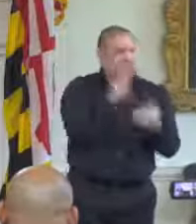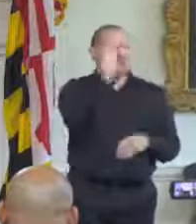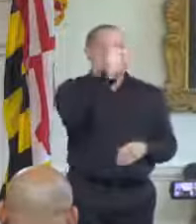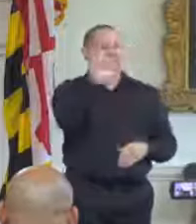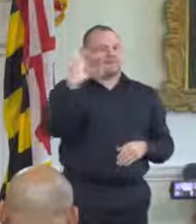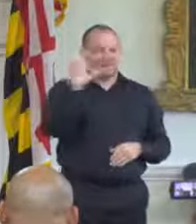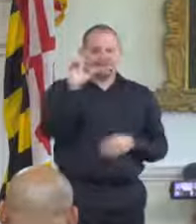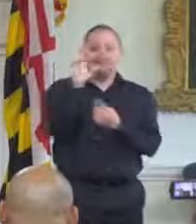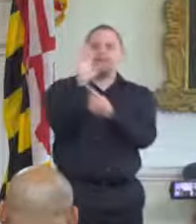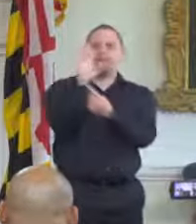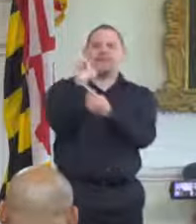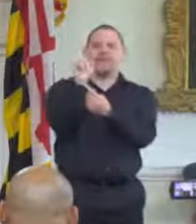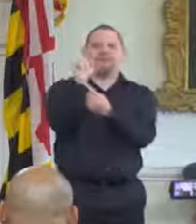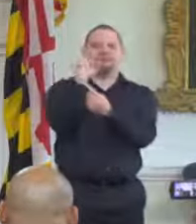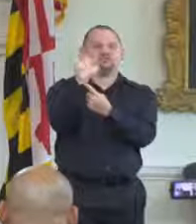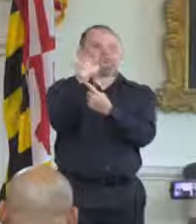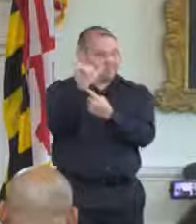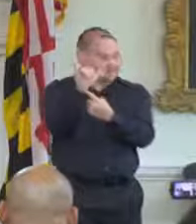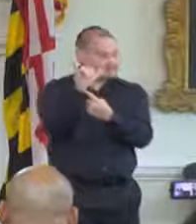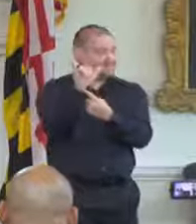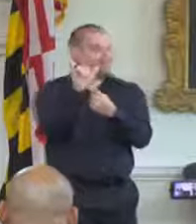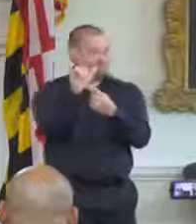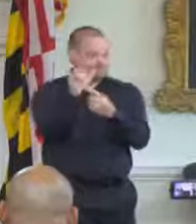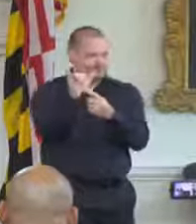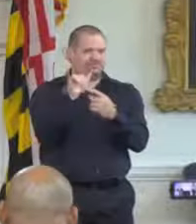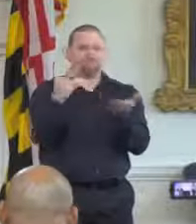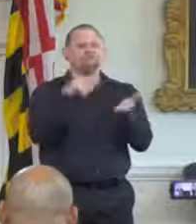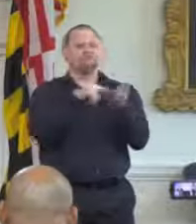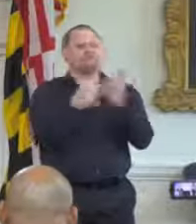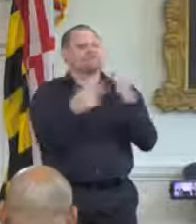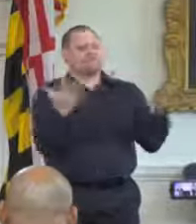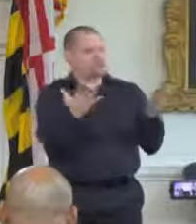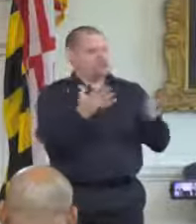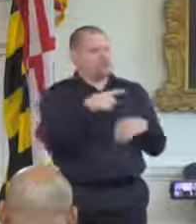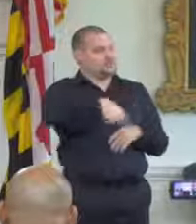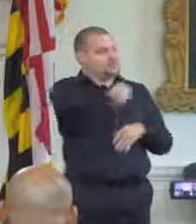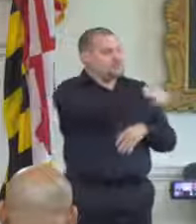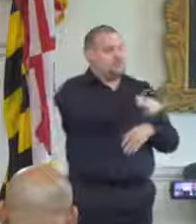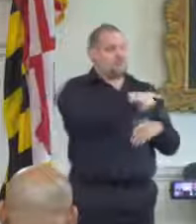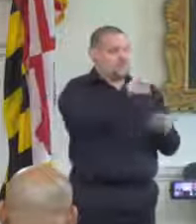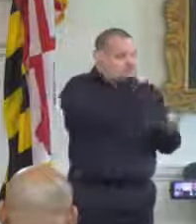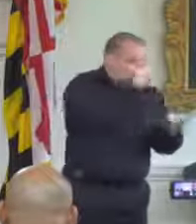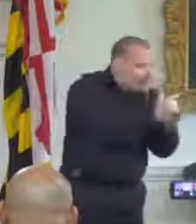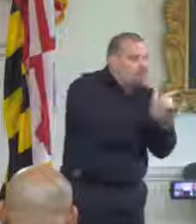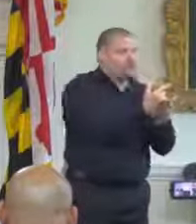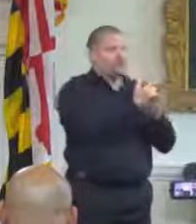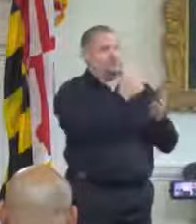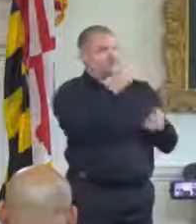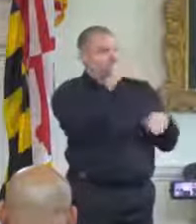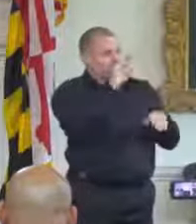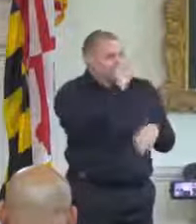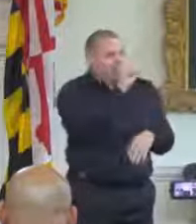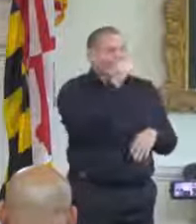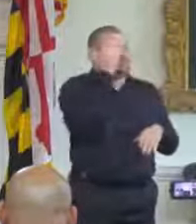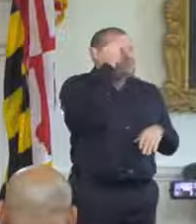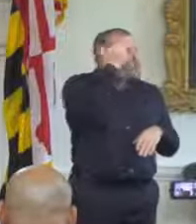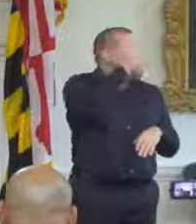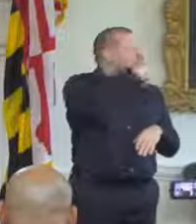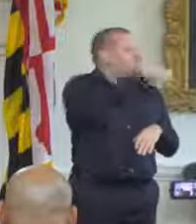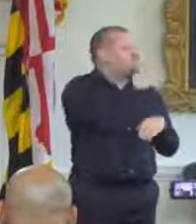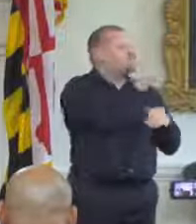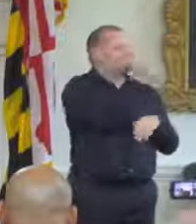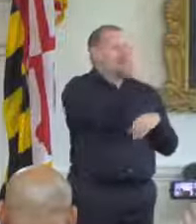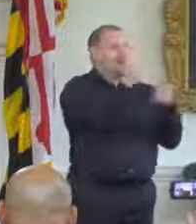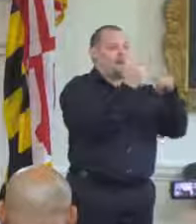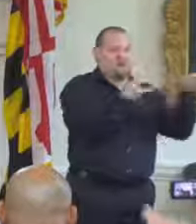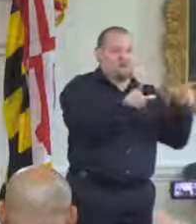grants bilingual students graduating from Maryland's public high schools the opportunity to receive a seal